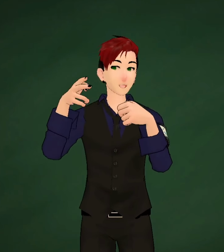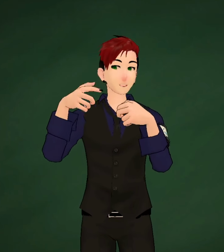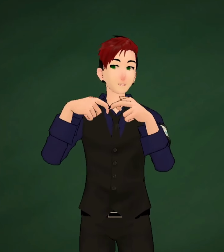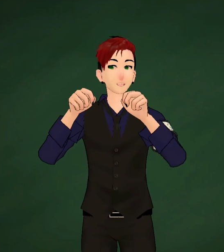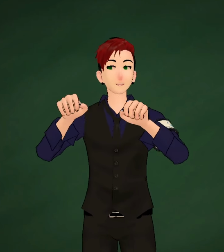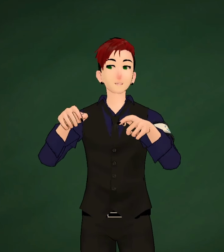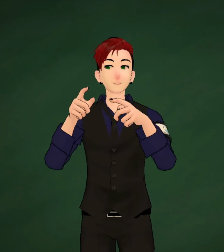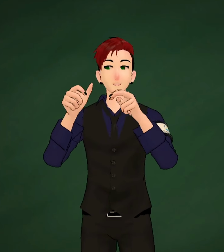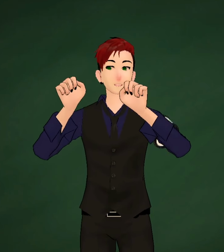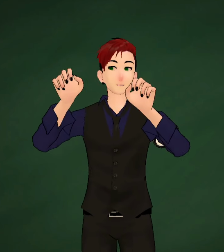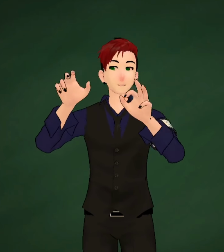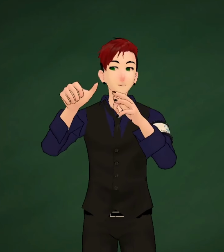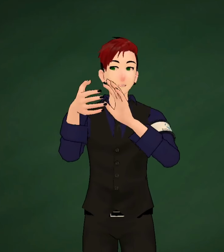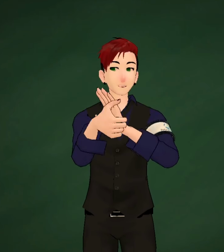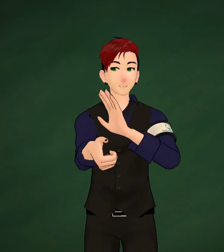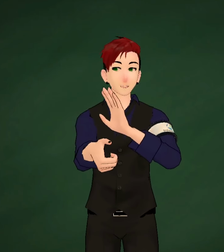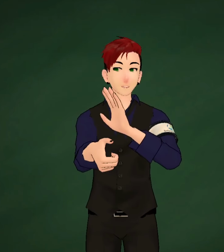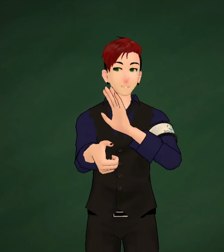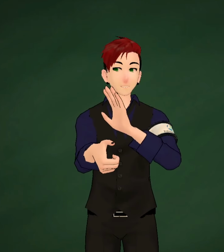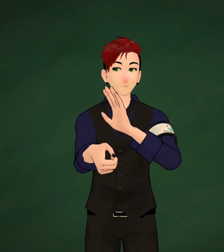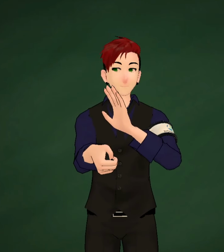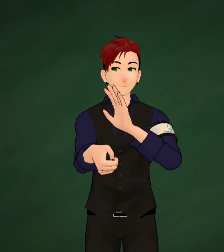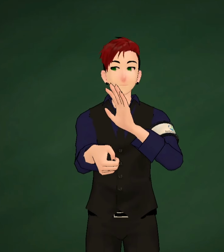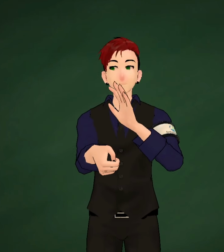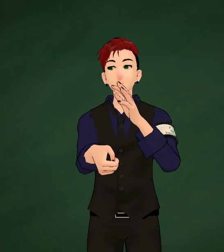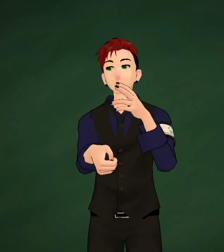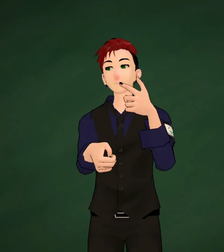and they have the ability to impart those skills.